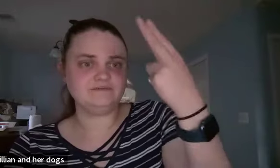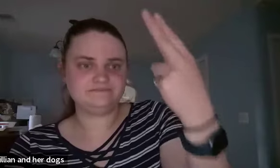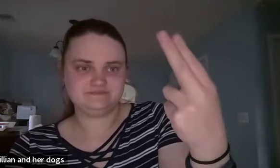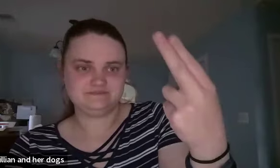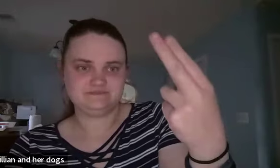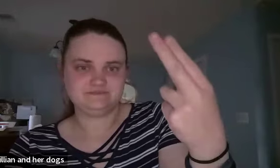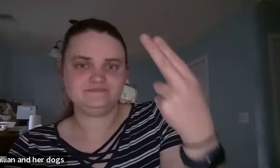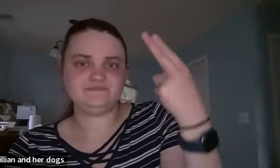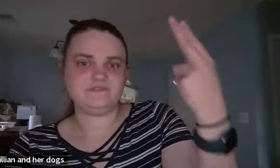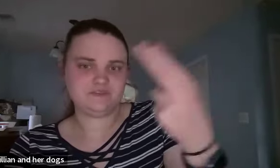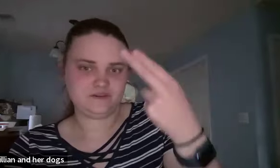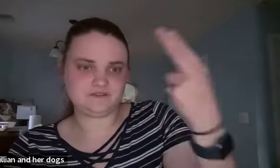Thursday,